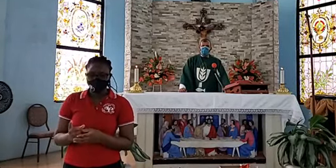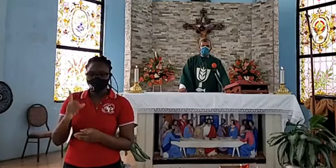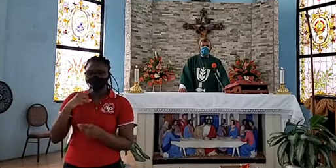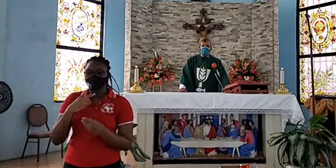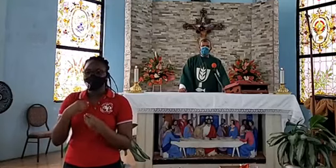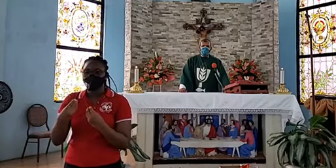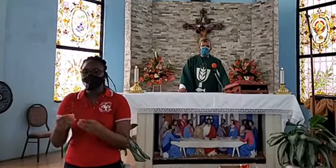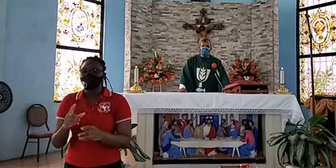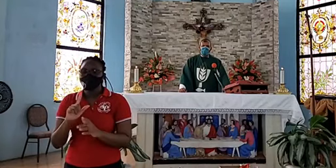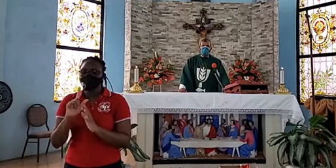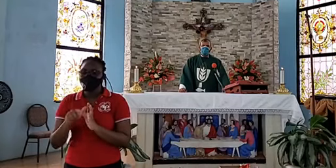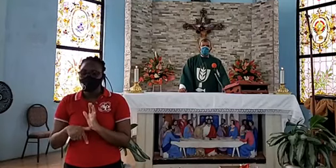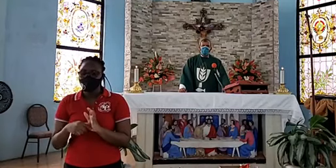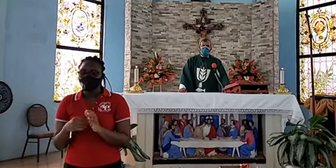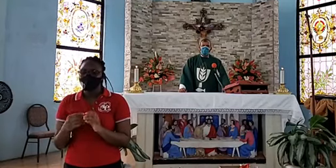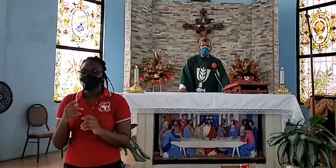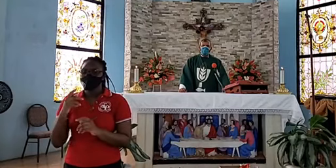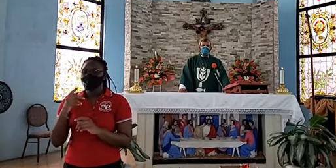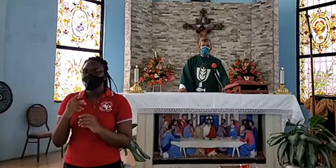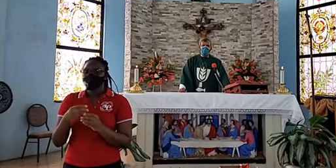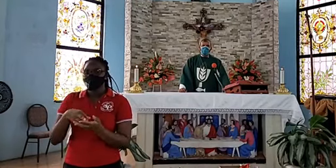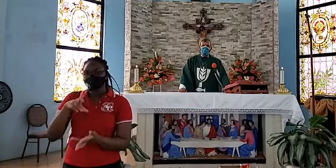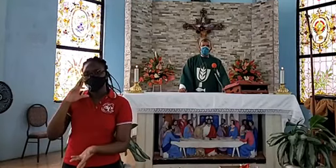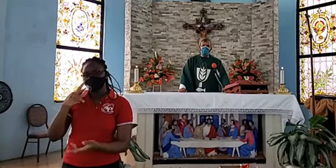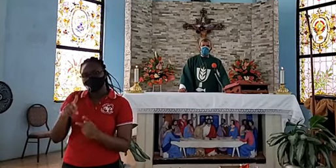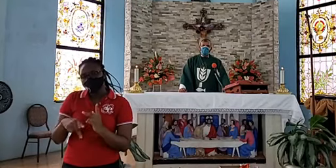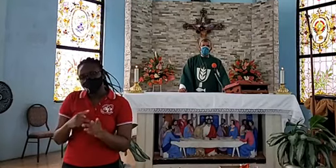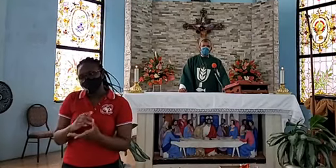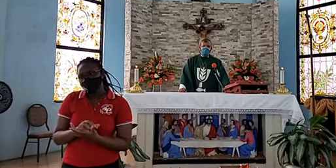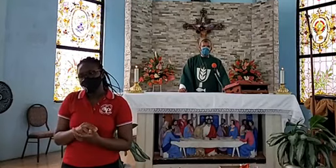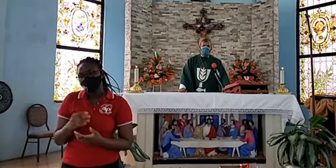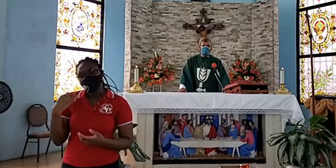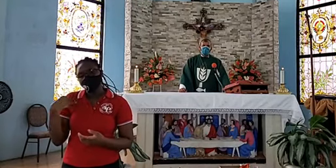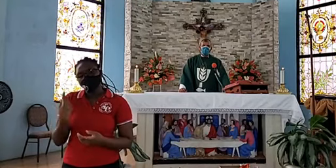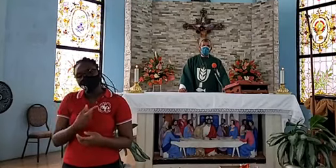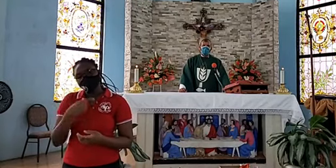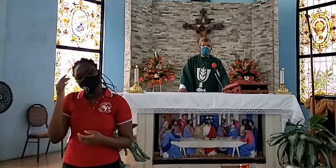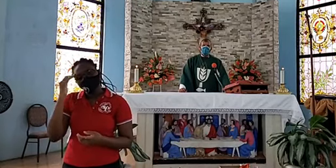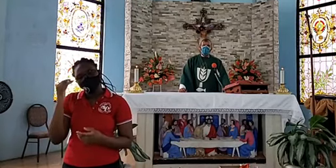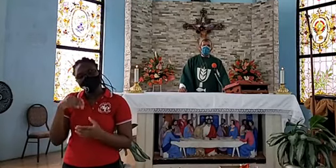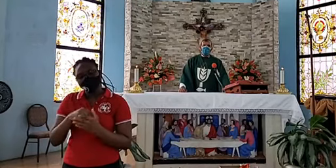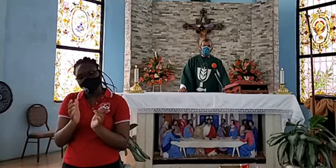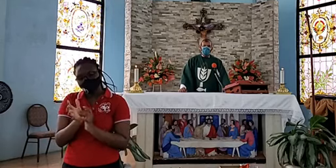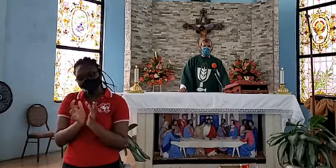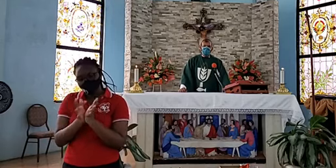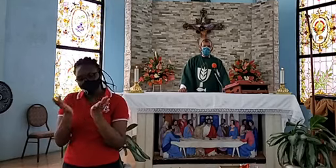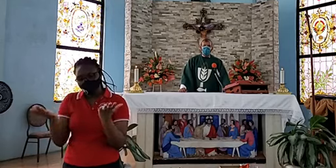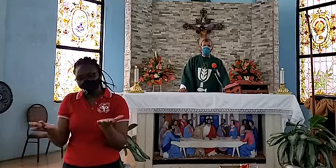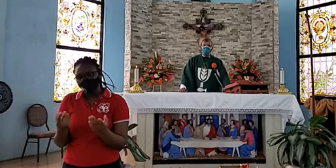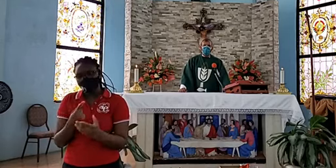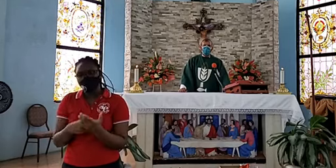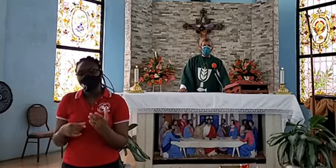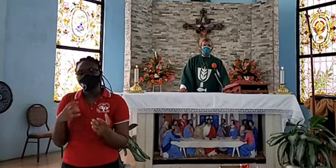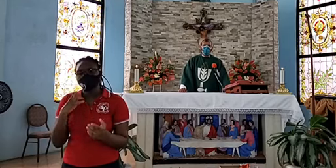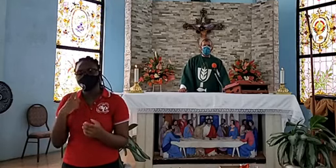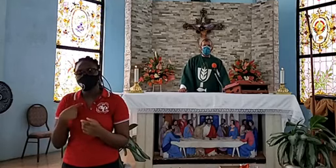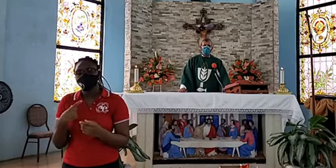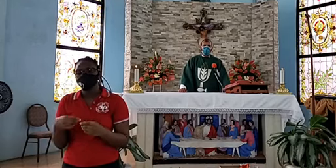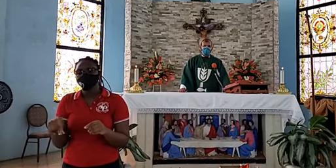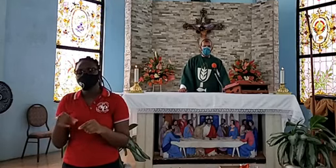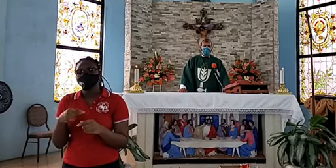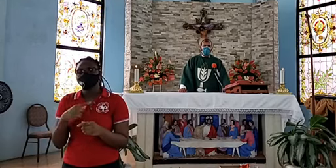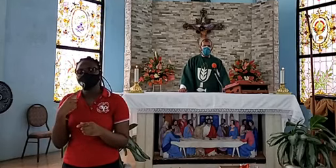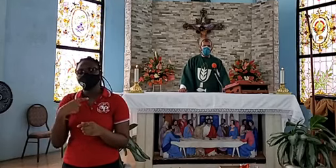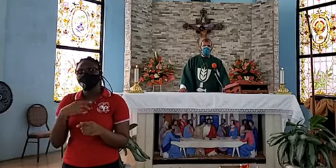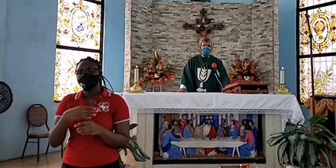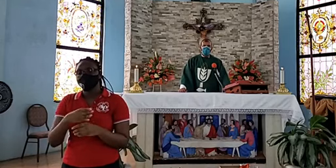to the less fortunate. As we know in Scripture, whatever we do to the least of